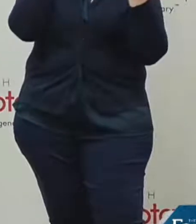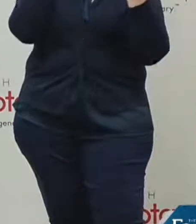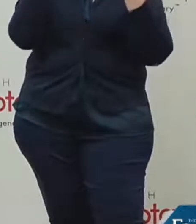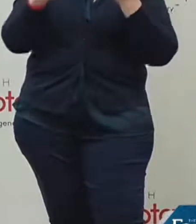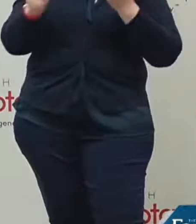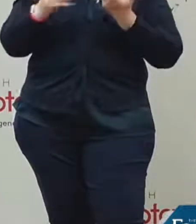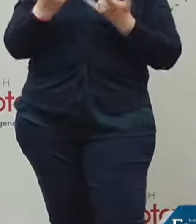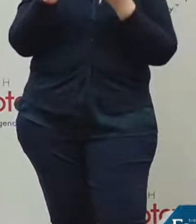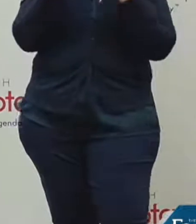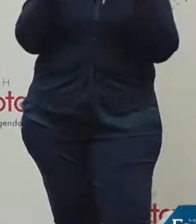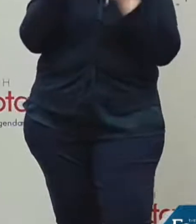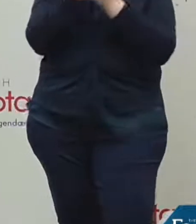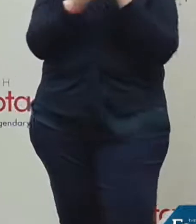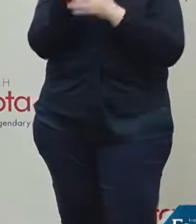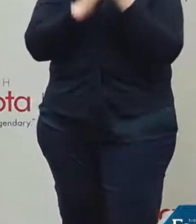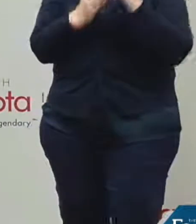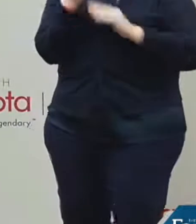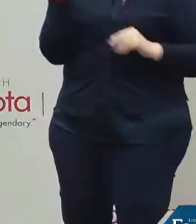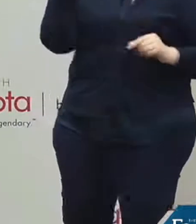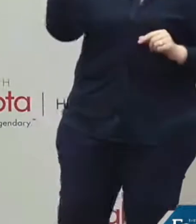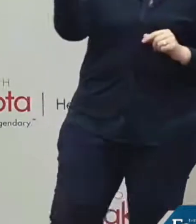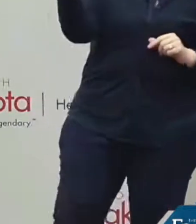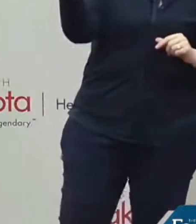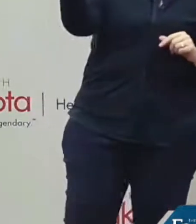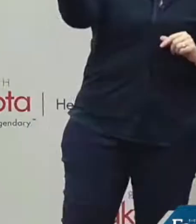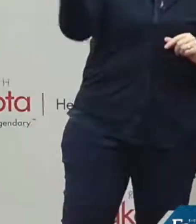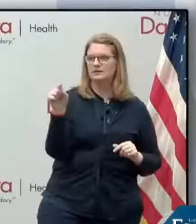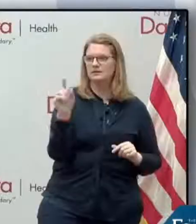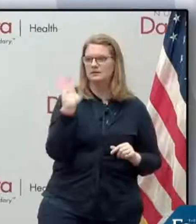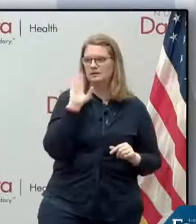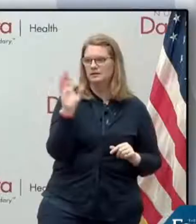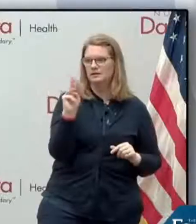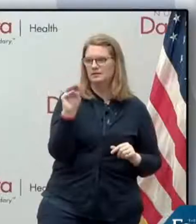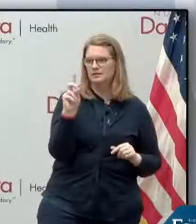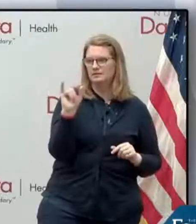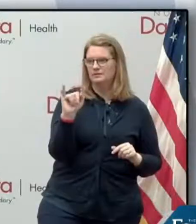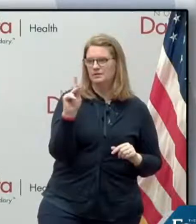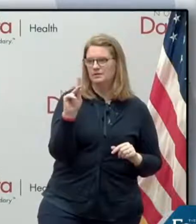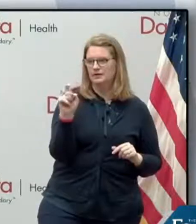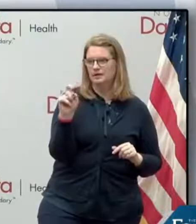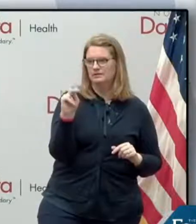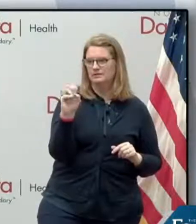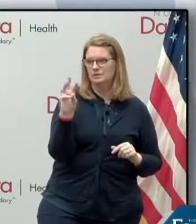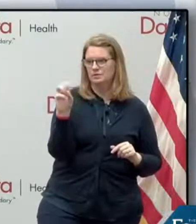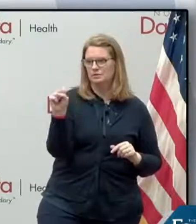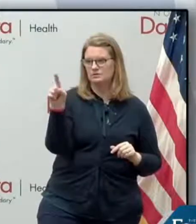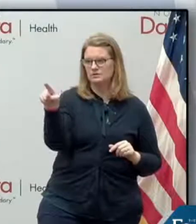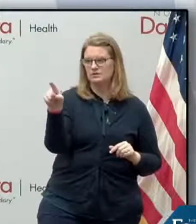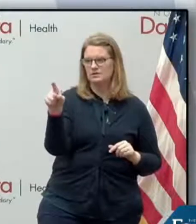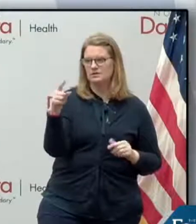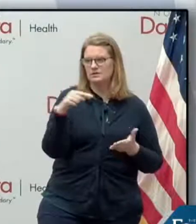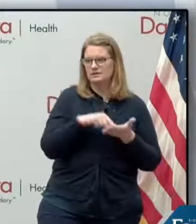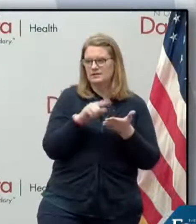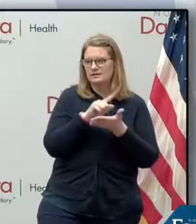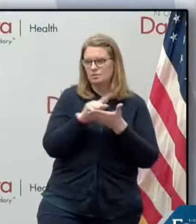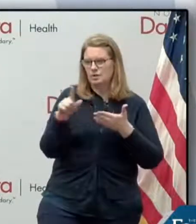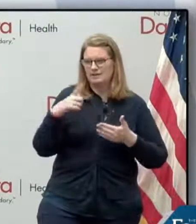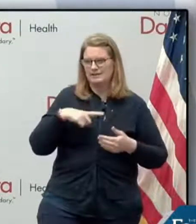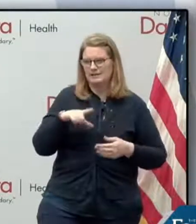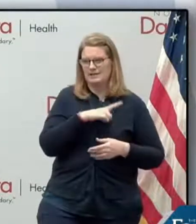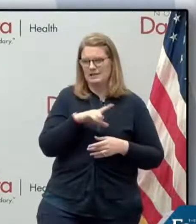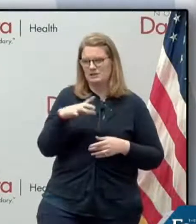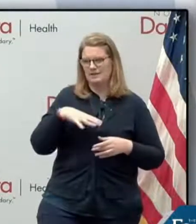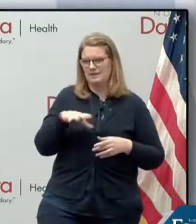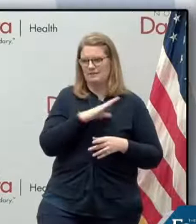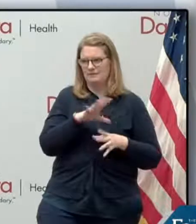apply. Okay, yes, in the back. Hi, Maddie Beer Temple, KX News. Earlier this week, there was a legislative committee